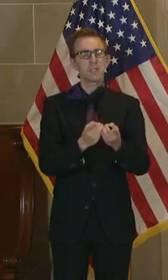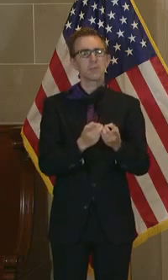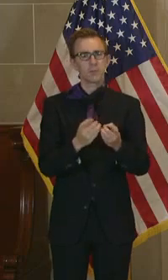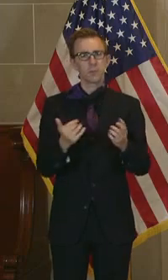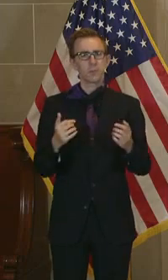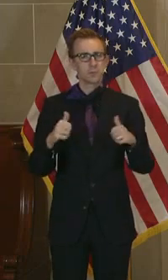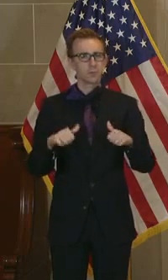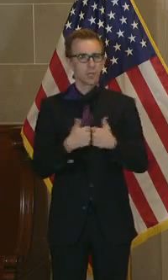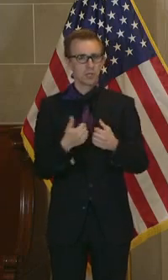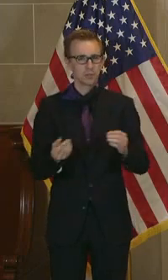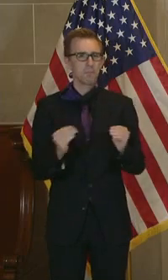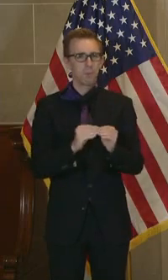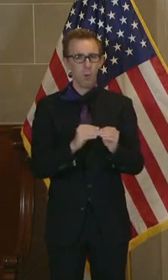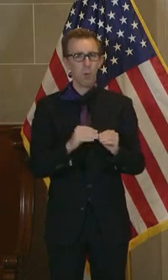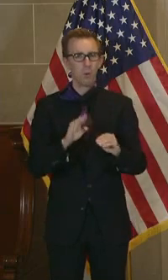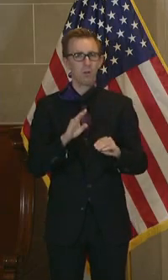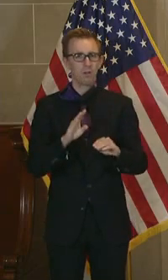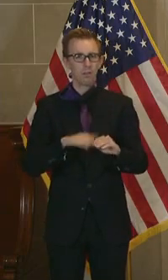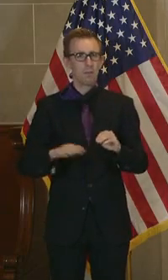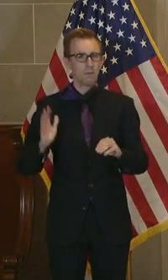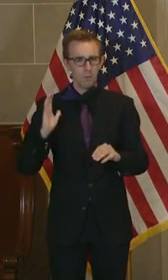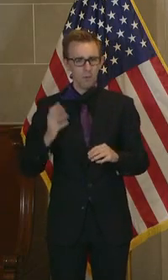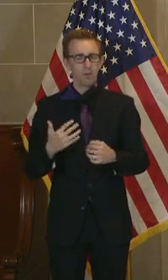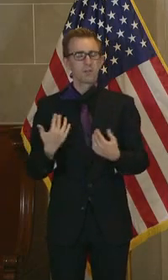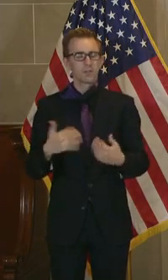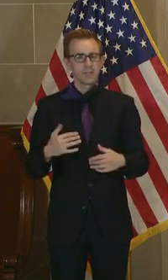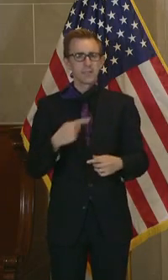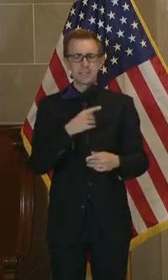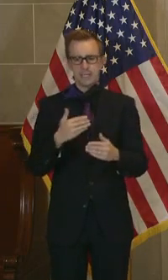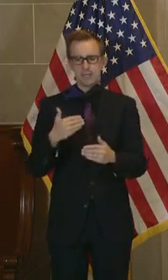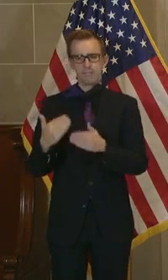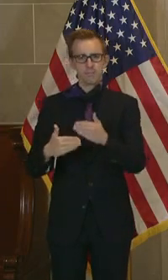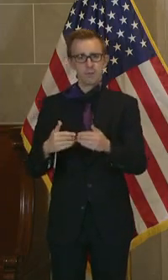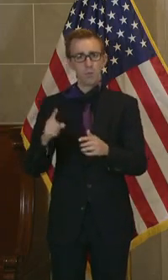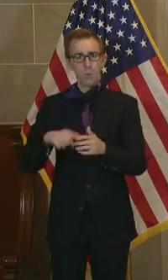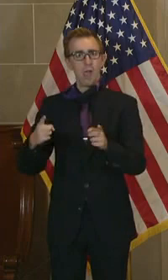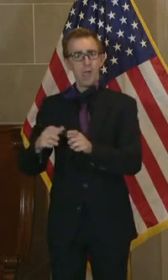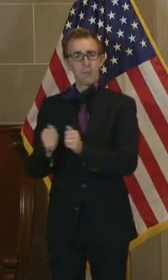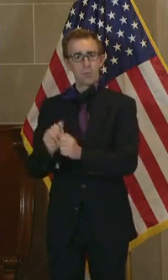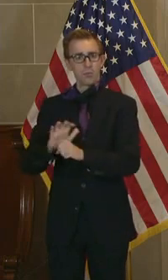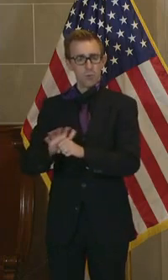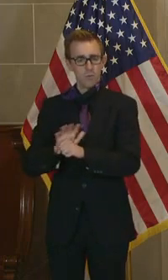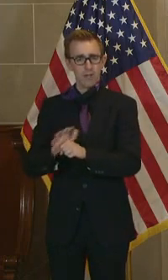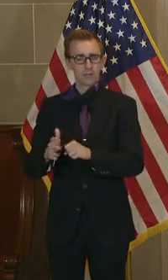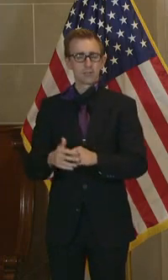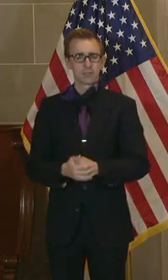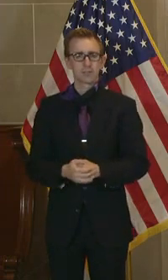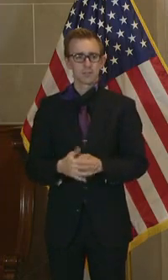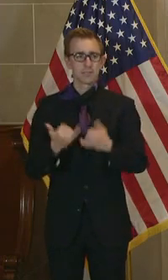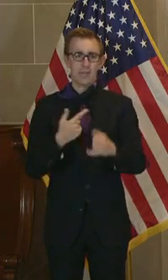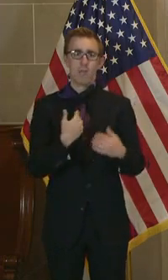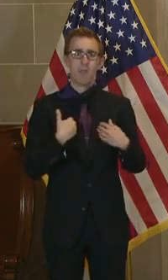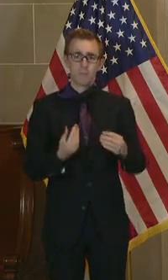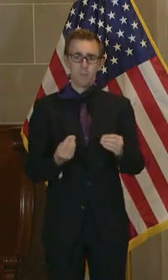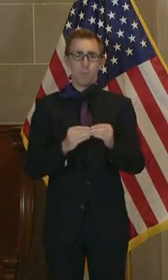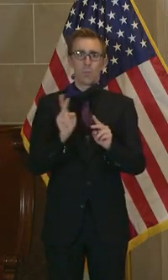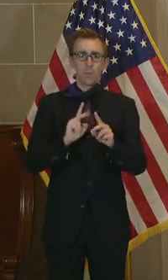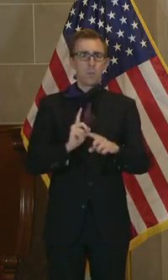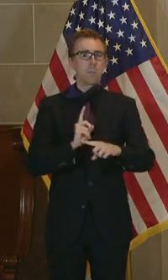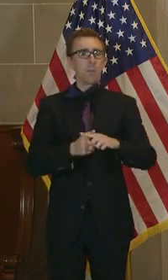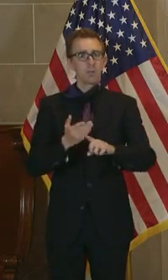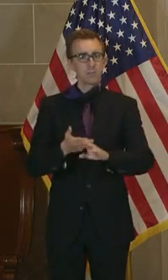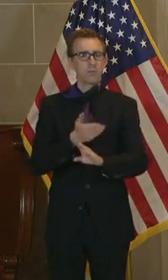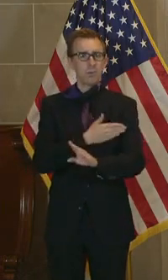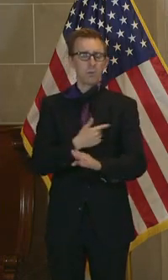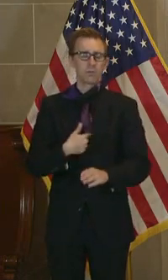more challenges as they move forward from what really occurred with COVID-19, the effect it had on a lot more people, plus what they had before.